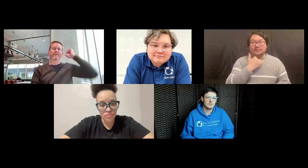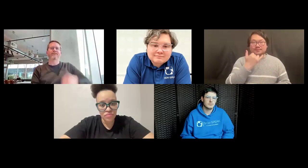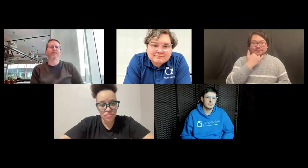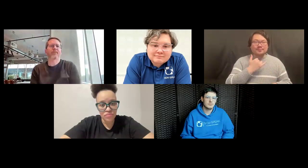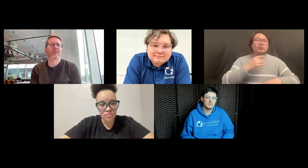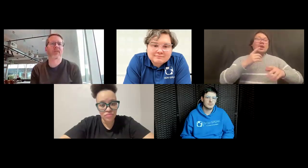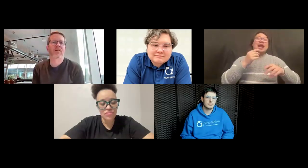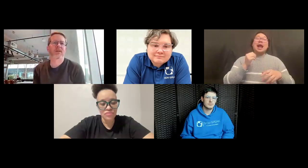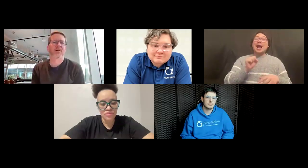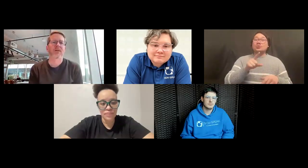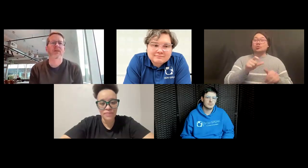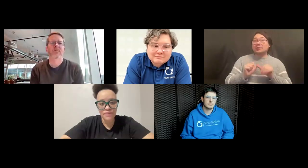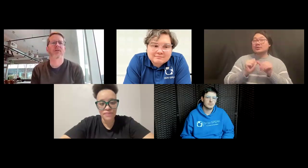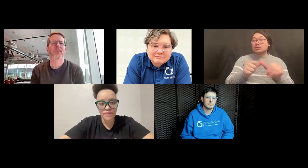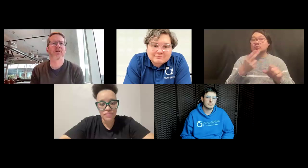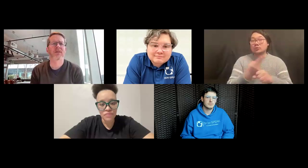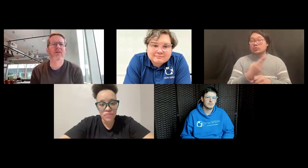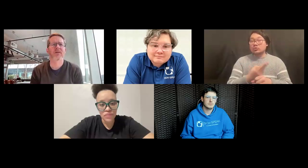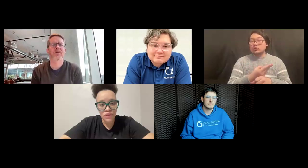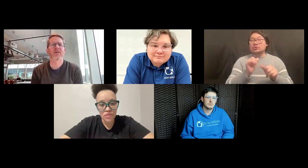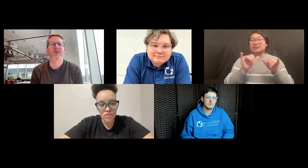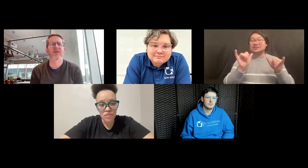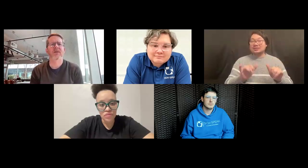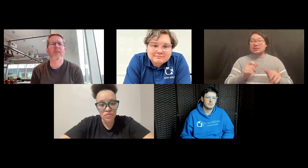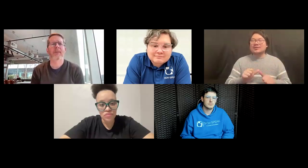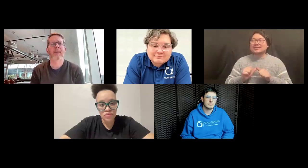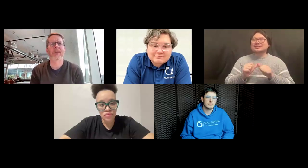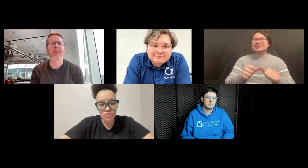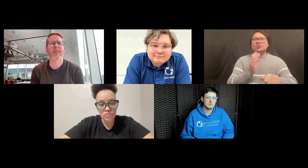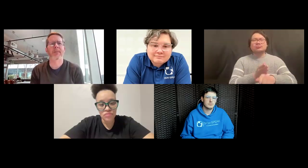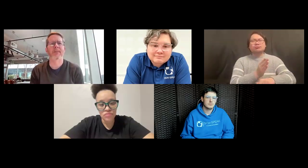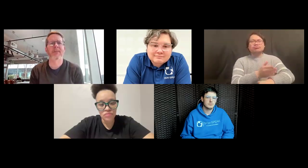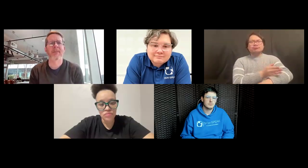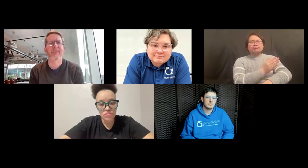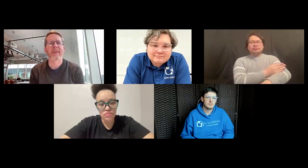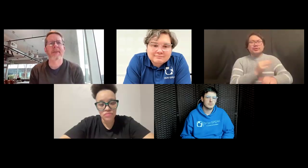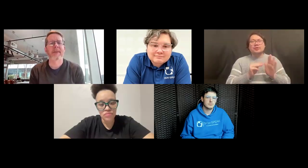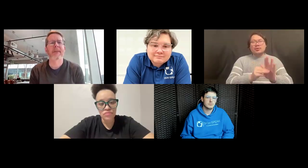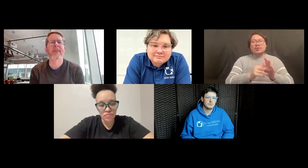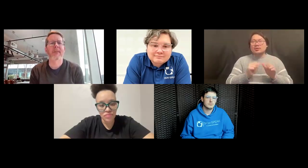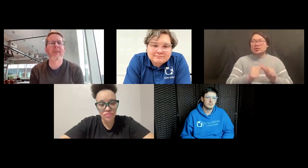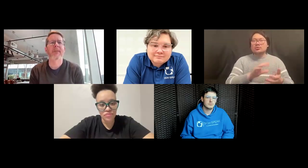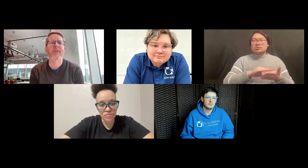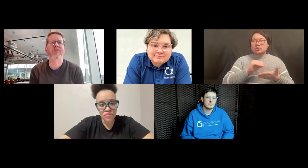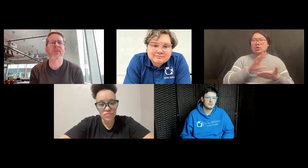And we do also make mistakes sometimes. And we continue to use the system as a continuous process towards